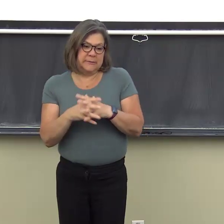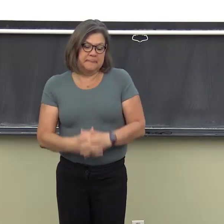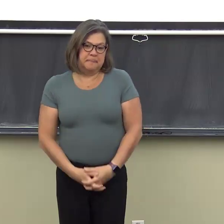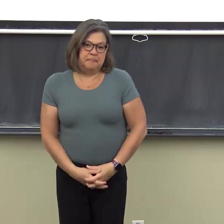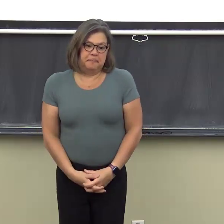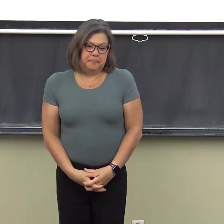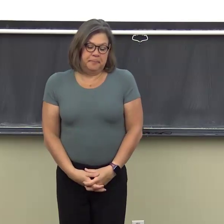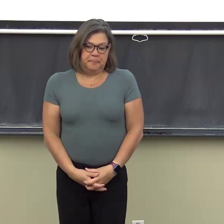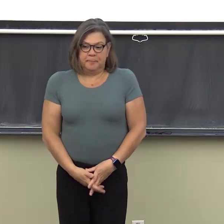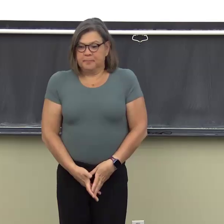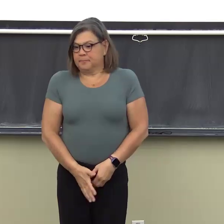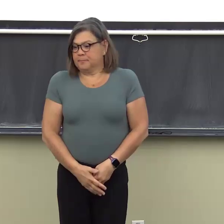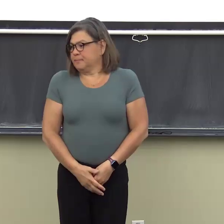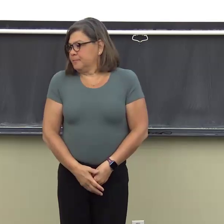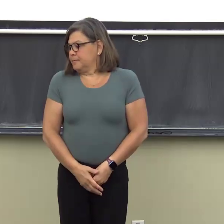question.